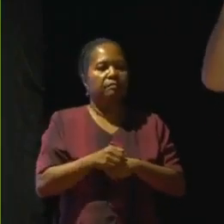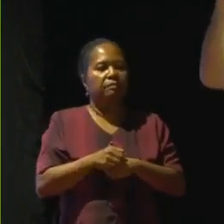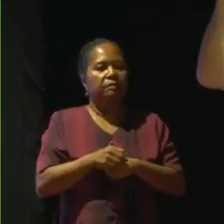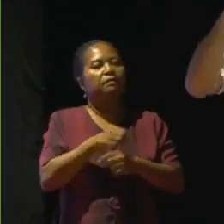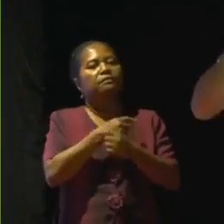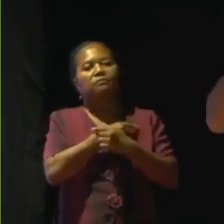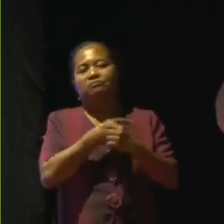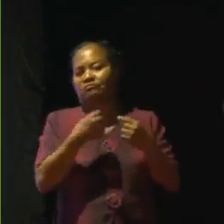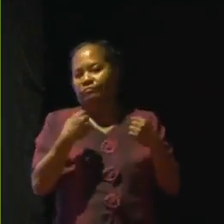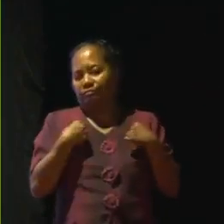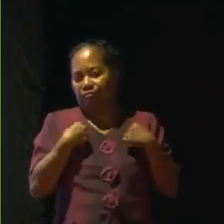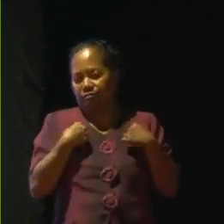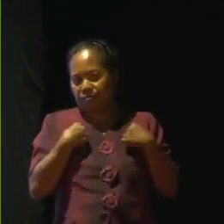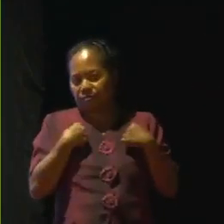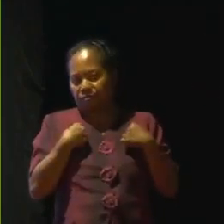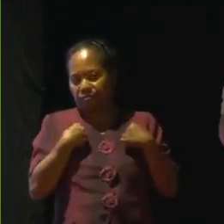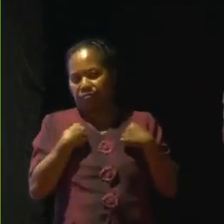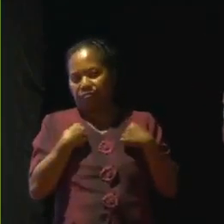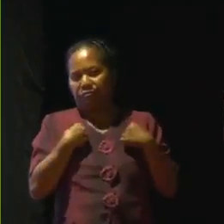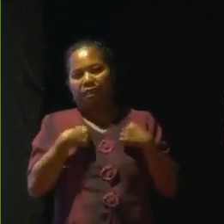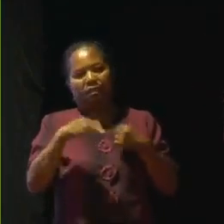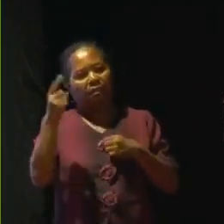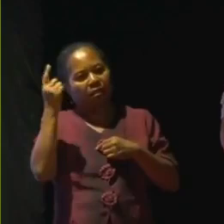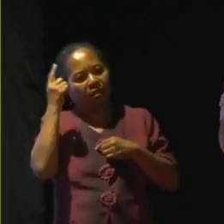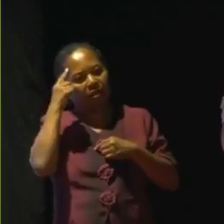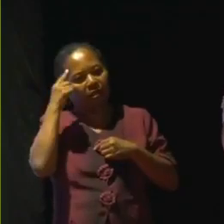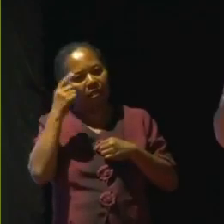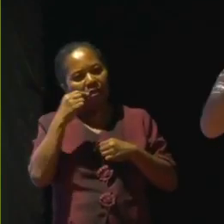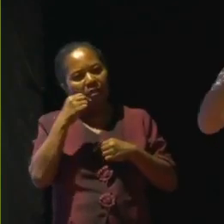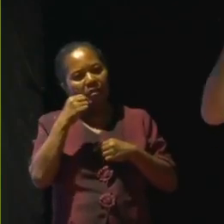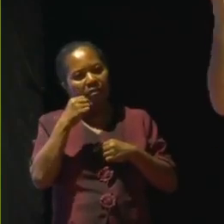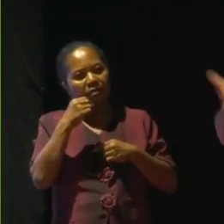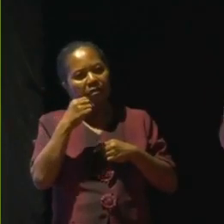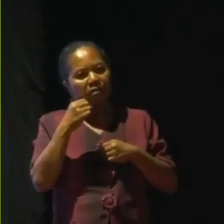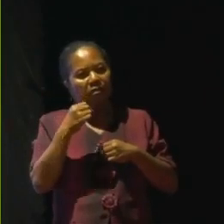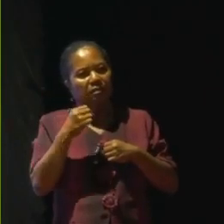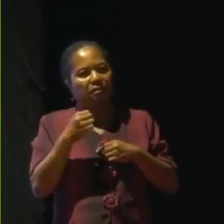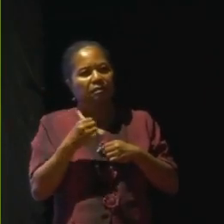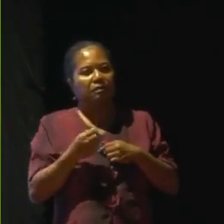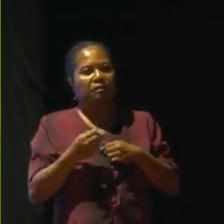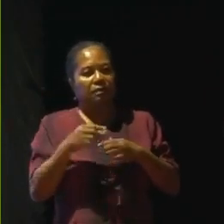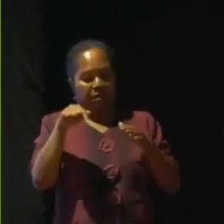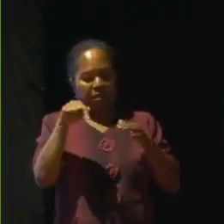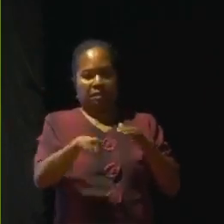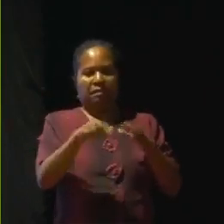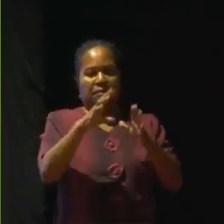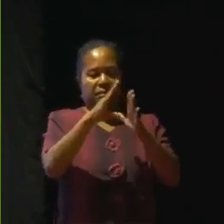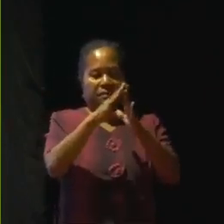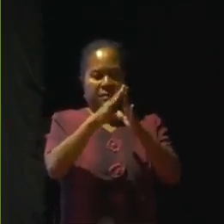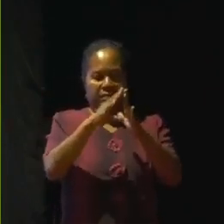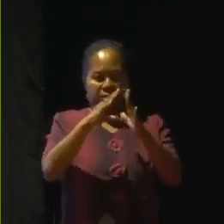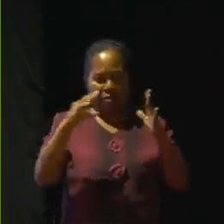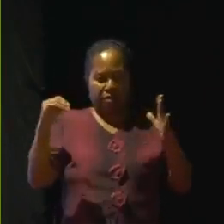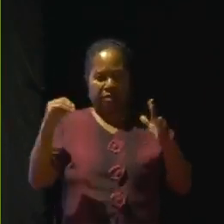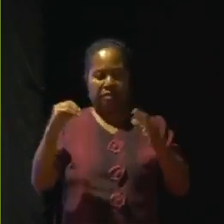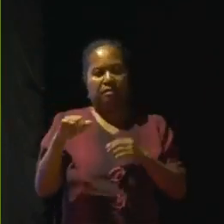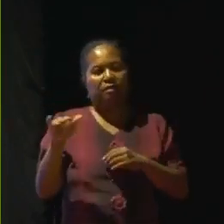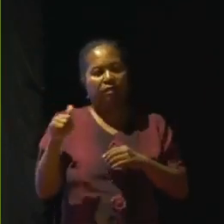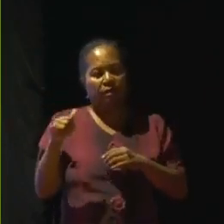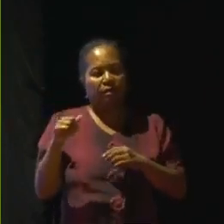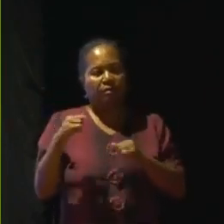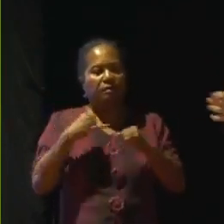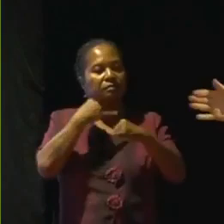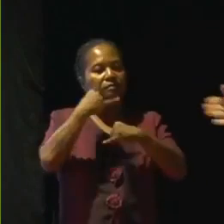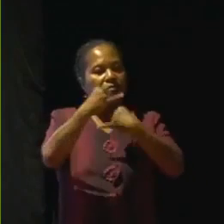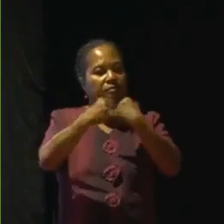technical, but basically there are multiple things that we do actively, defensively, and proactively that secure our systems